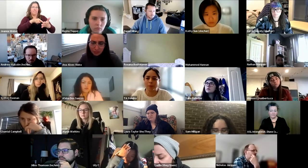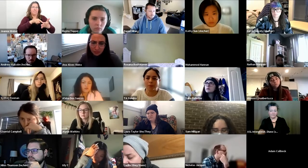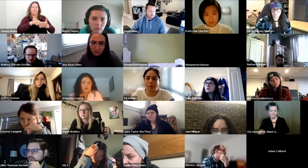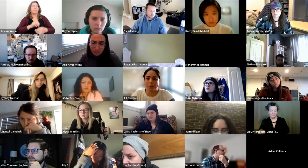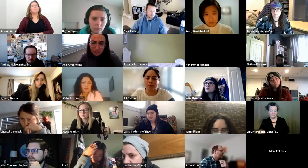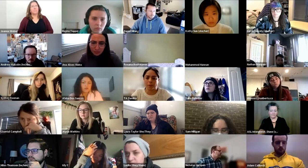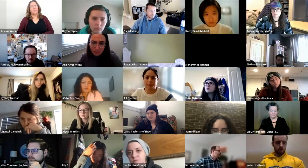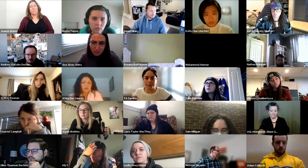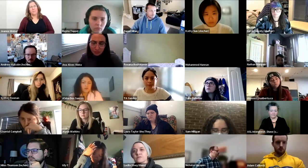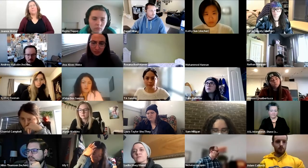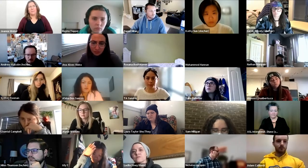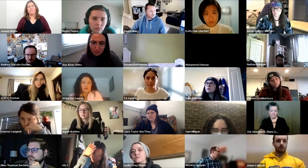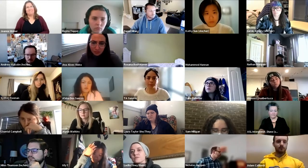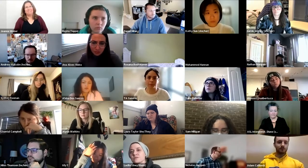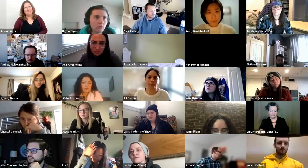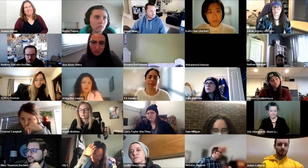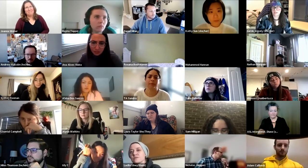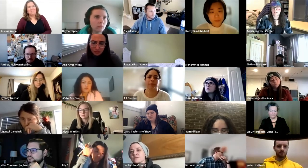As long as it's before the deadline, right?